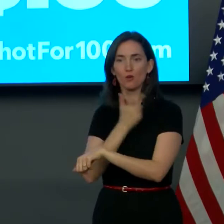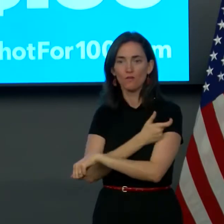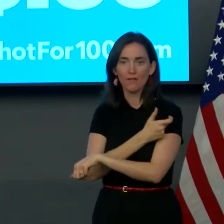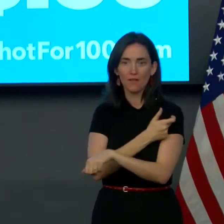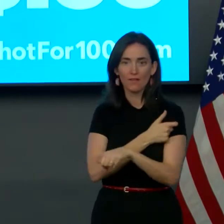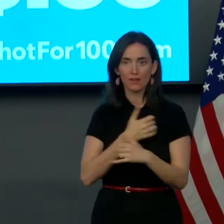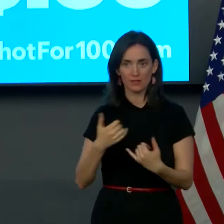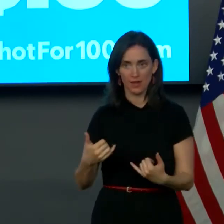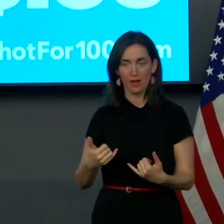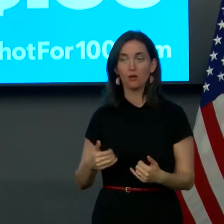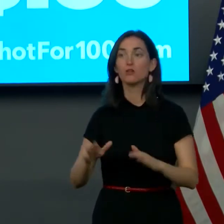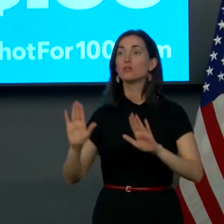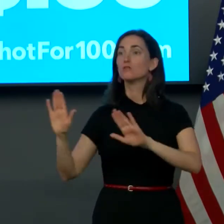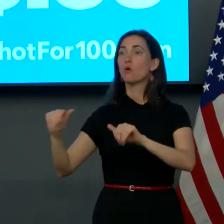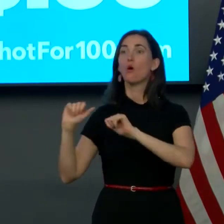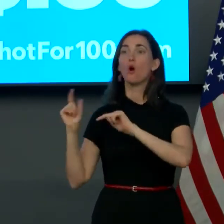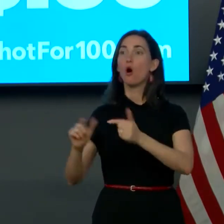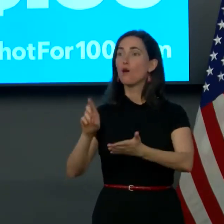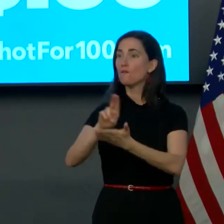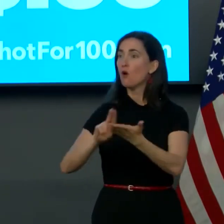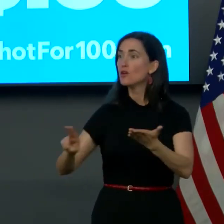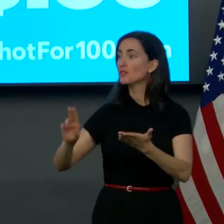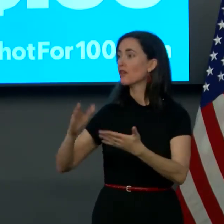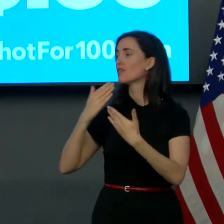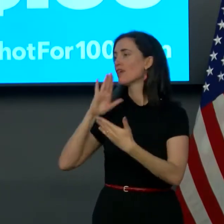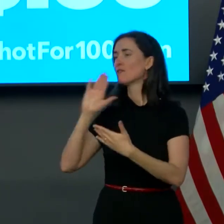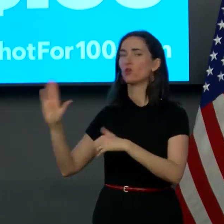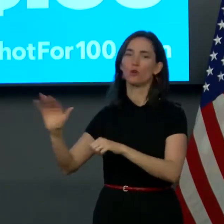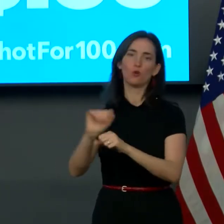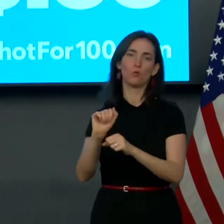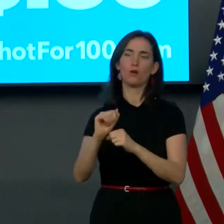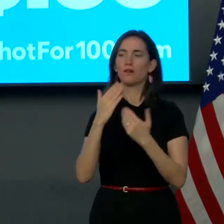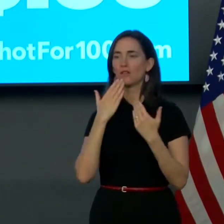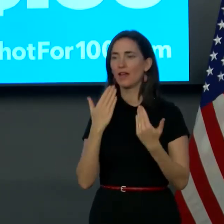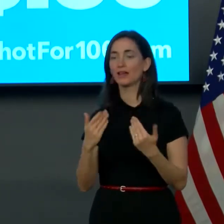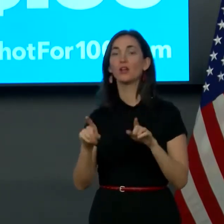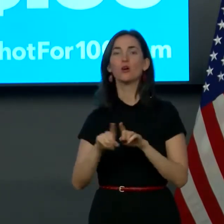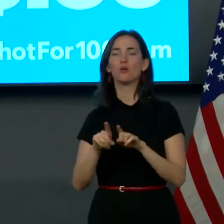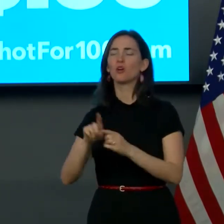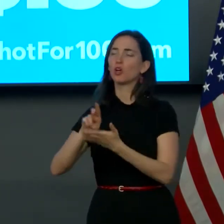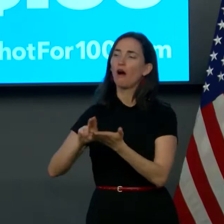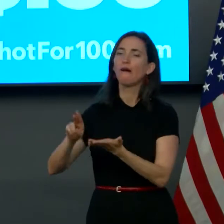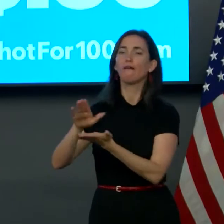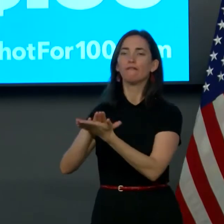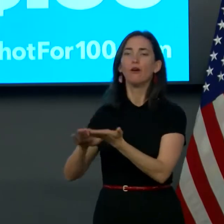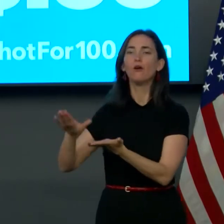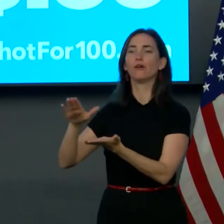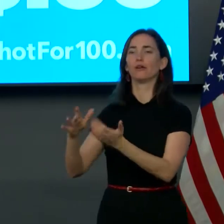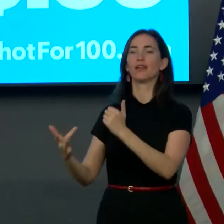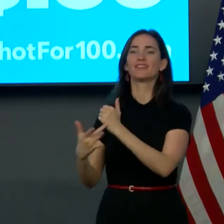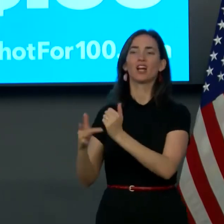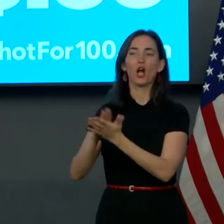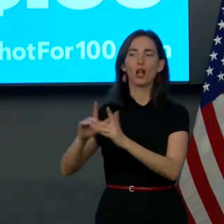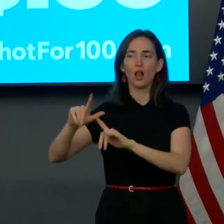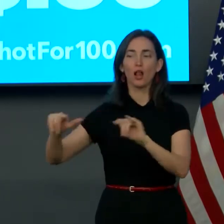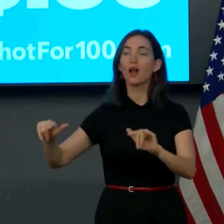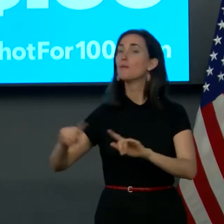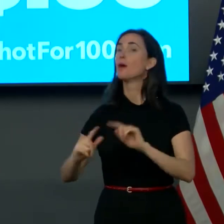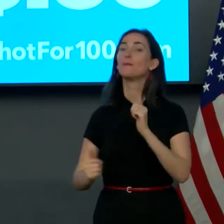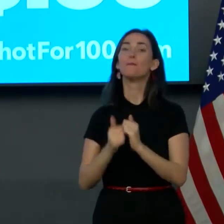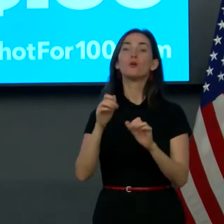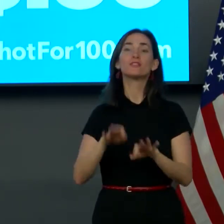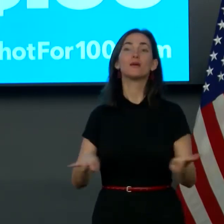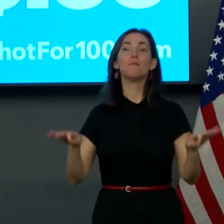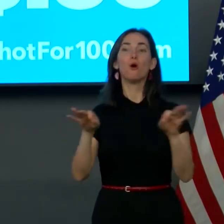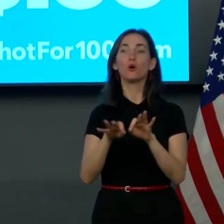to thank all of the universities for their work and the technical colleges and so forth, but foremost the students